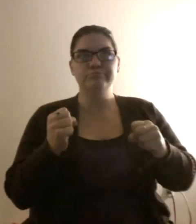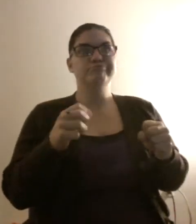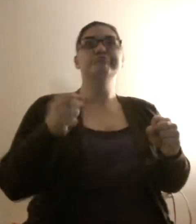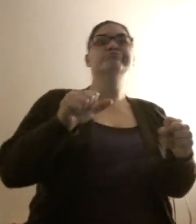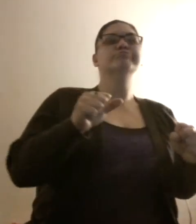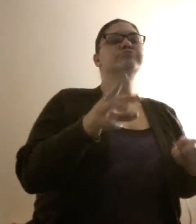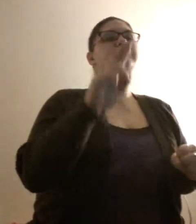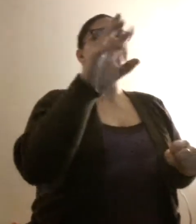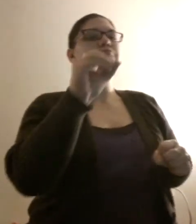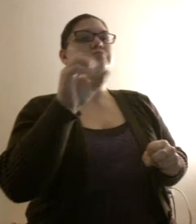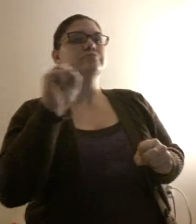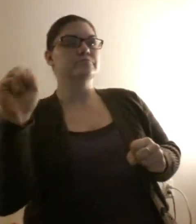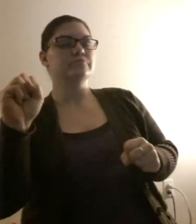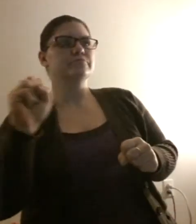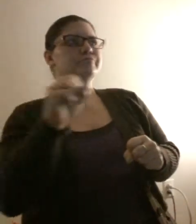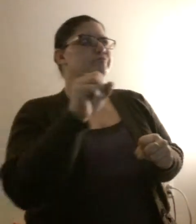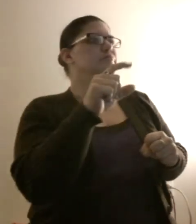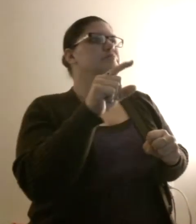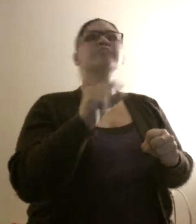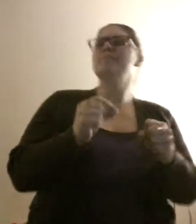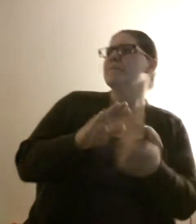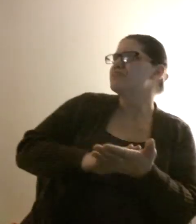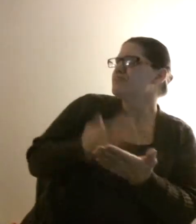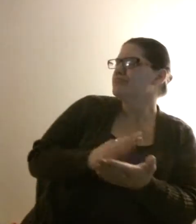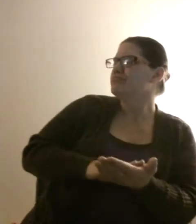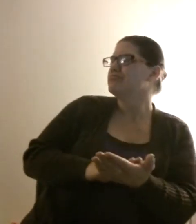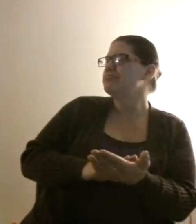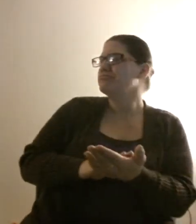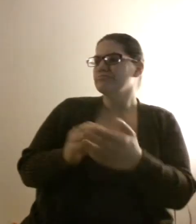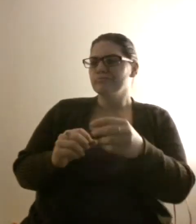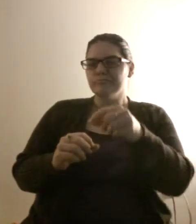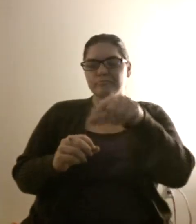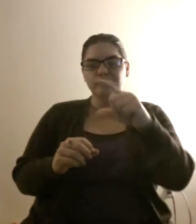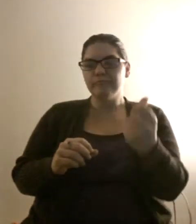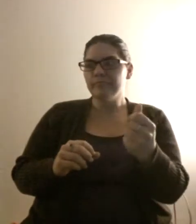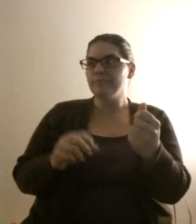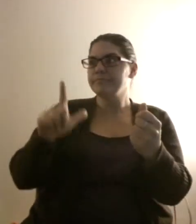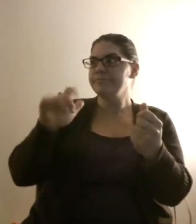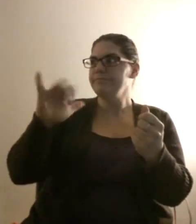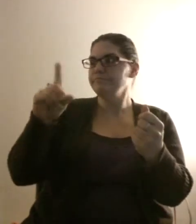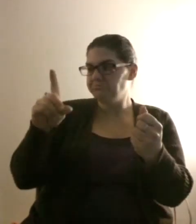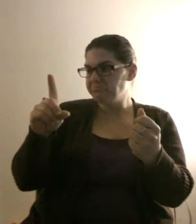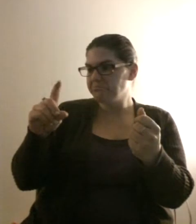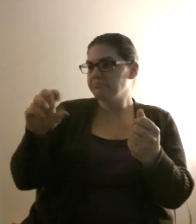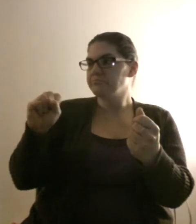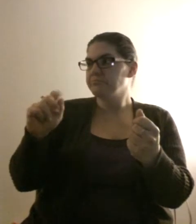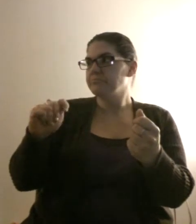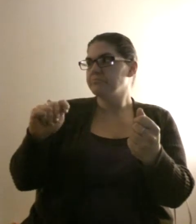when you're cooking and the steam from the pan hits the lid. Okay, that's one. If you're boiling something, cooking something, you take the lid and